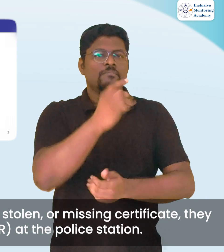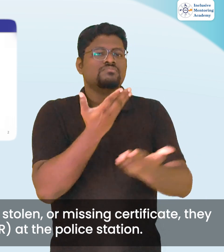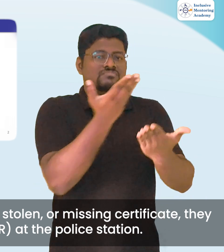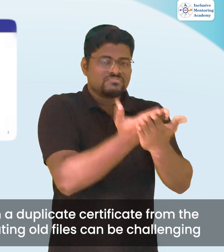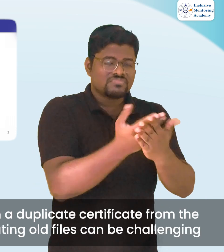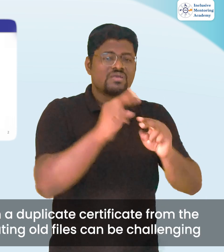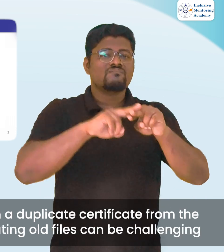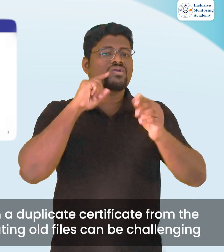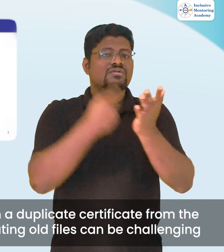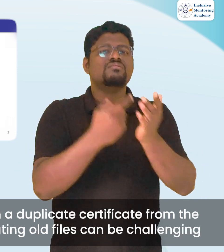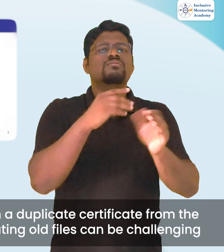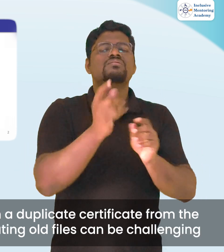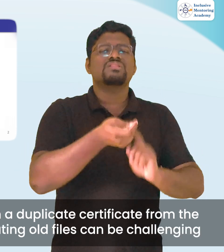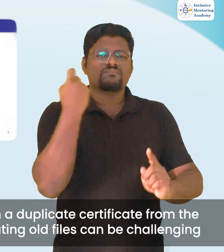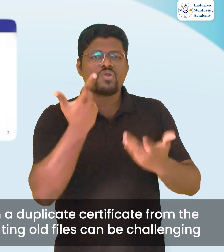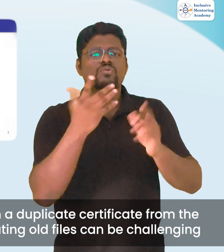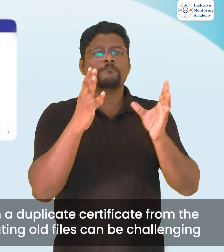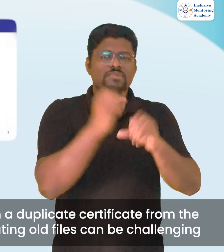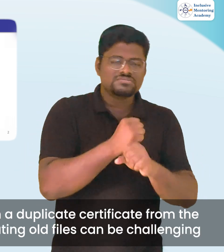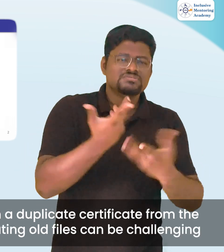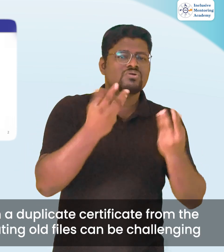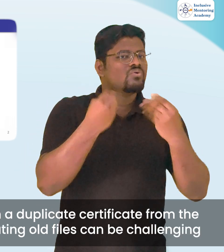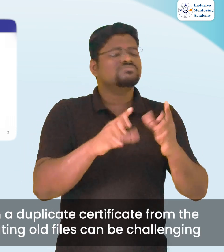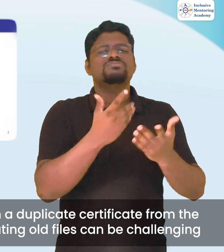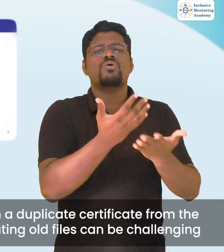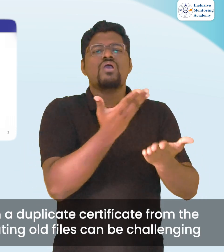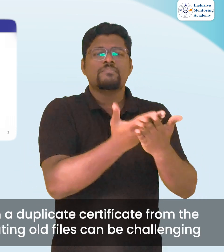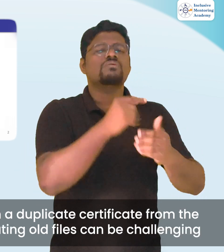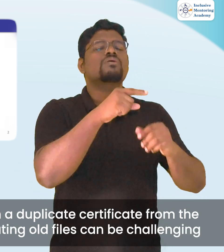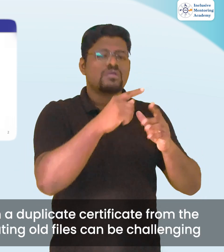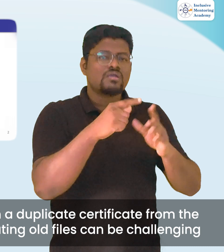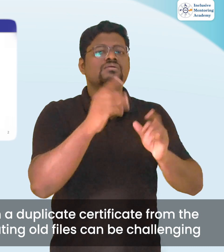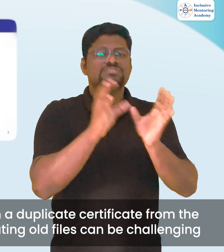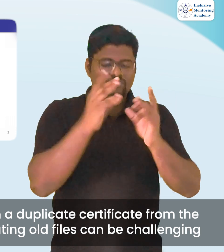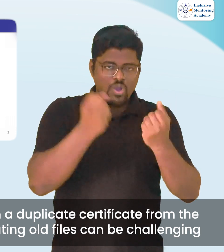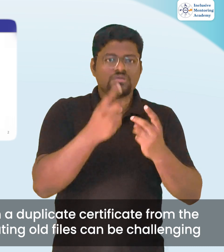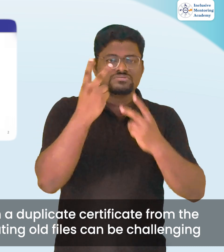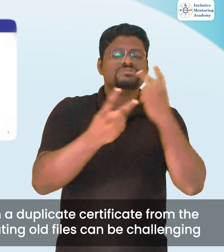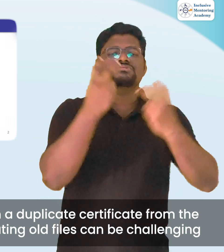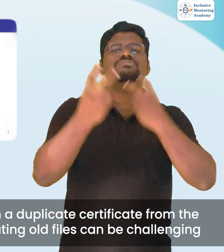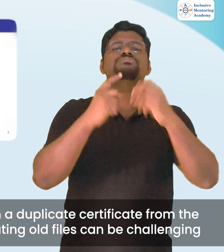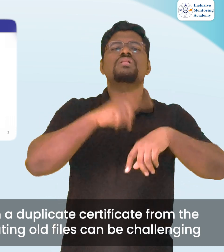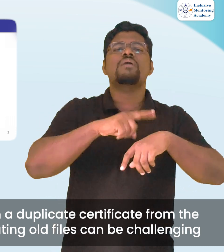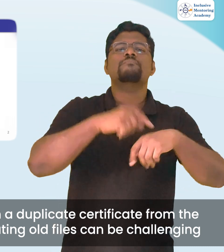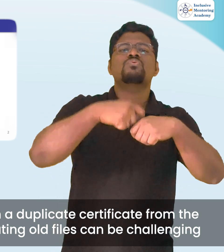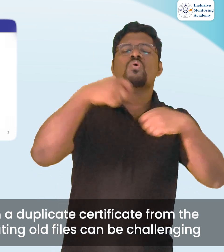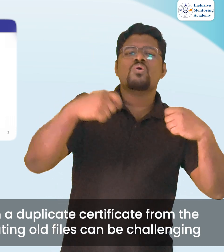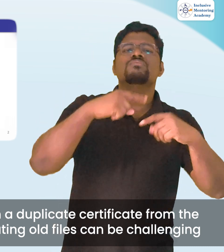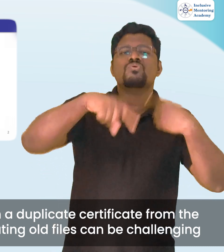station. Afterward, they may try to obtain a duplicate certificate from the government office. However, locating old files can be